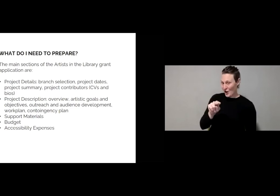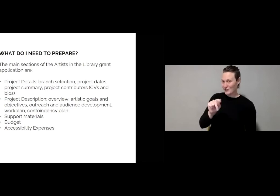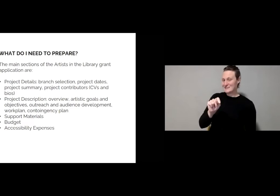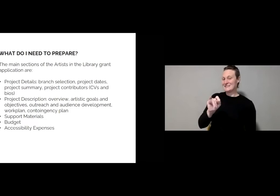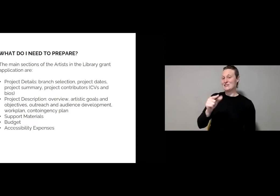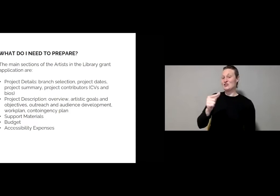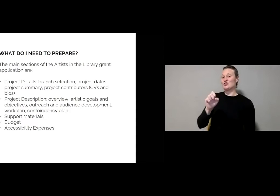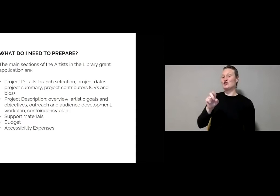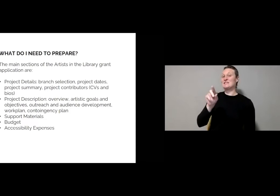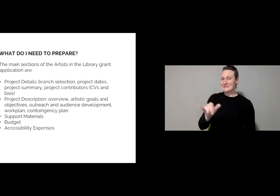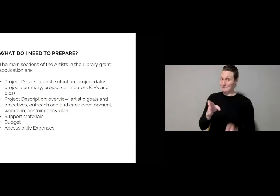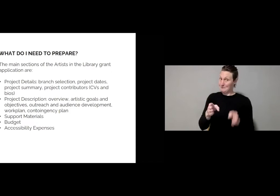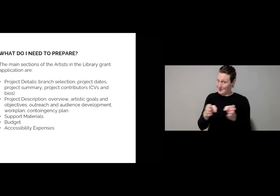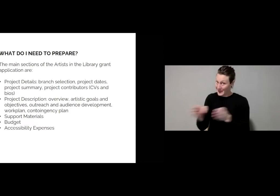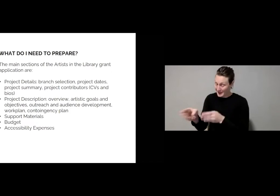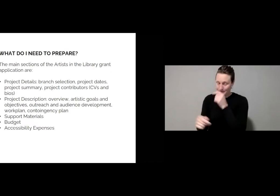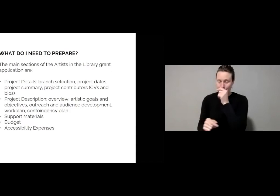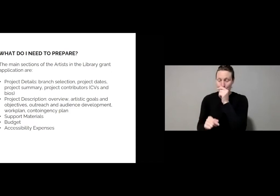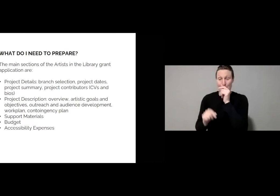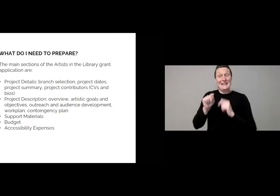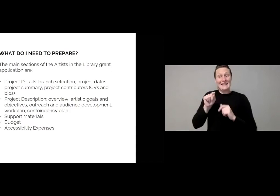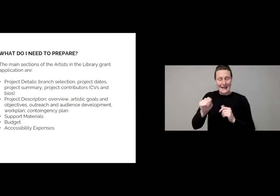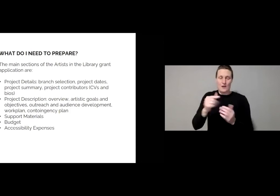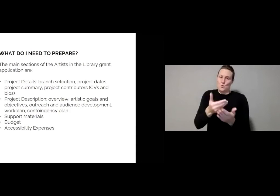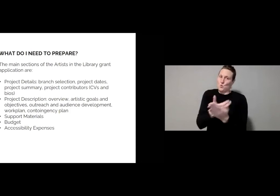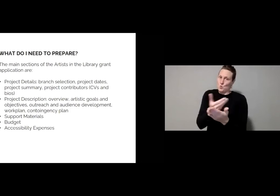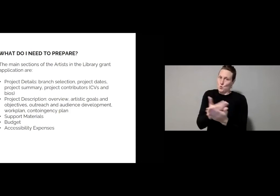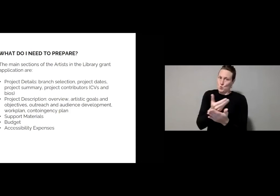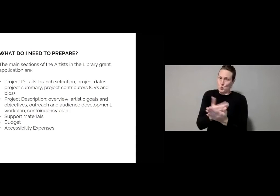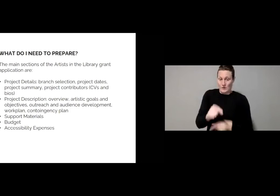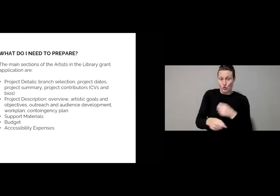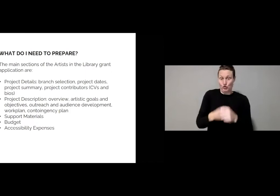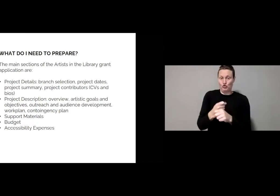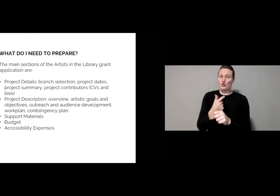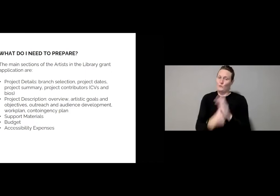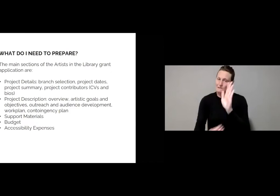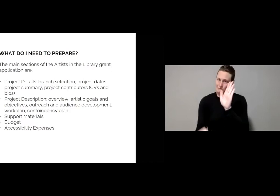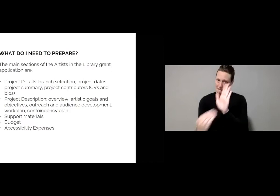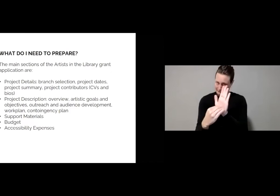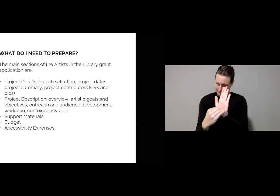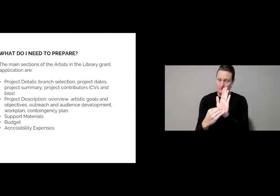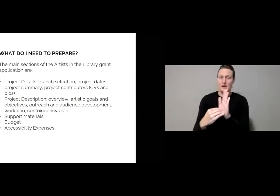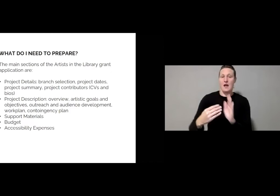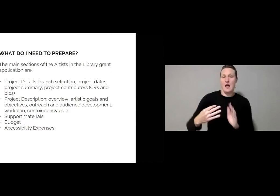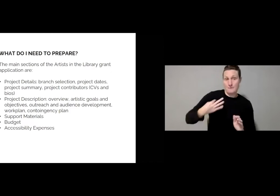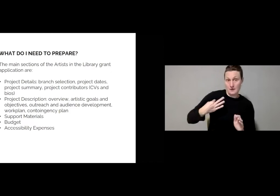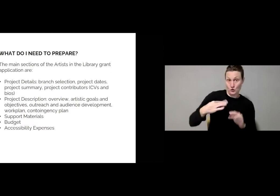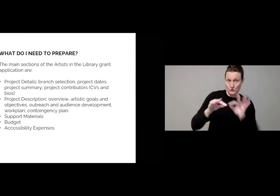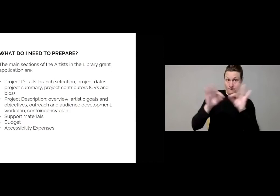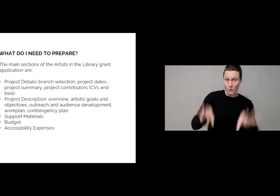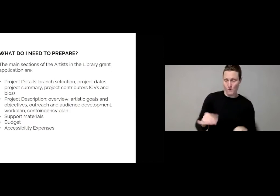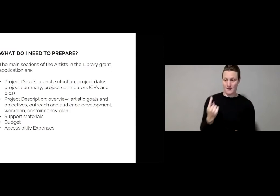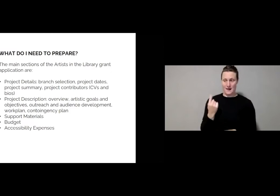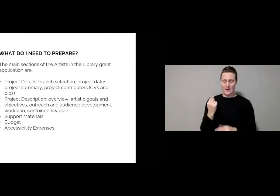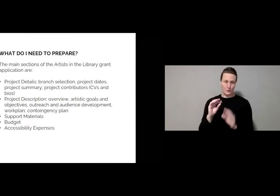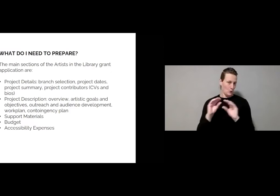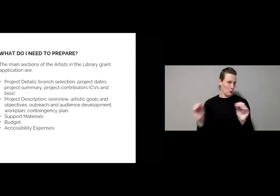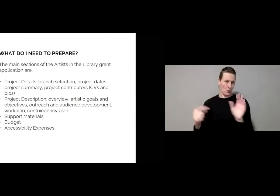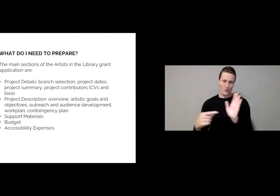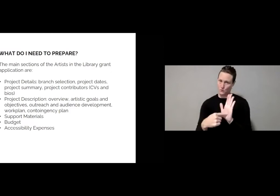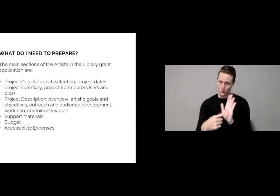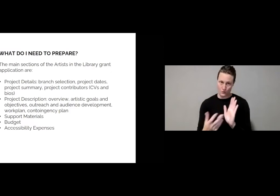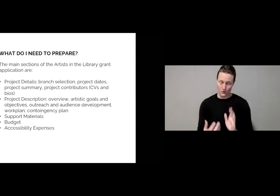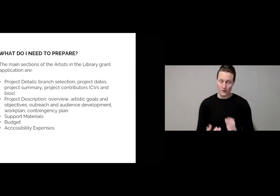added to the application this year, and this is really to give you a chance to talk about, you know, if you need to